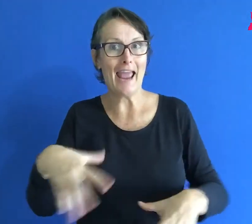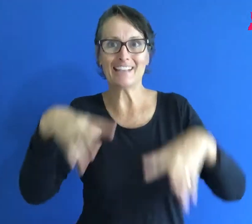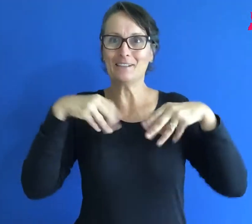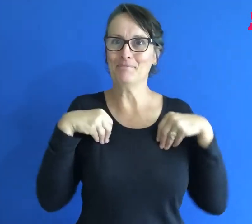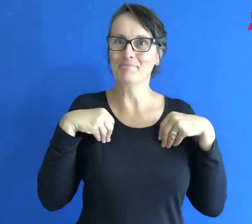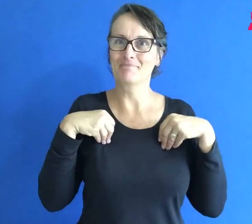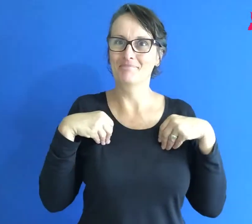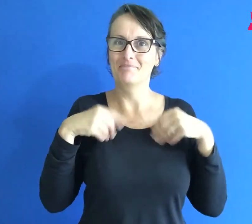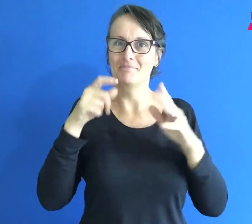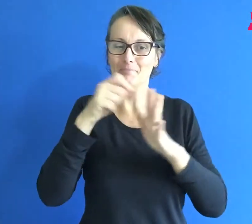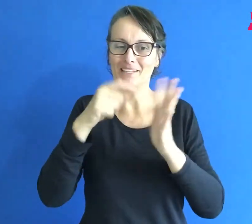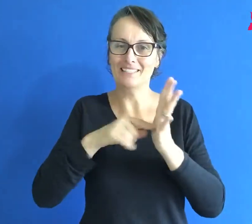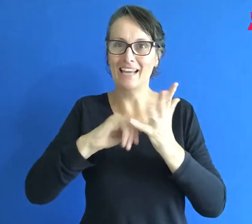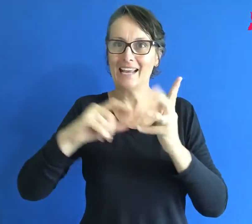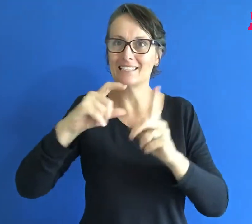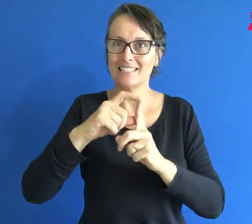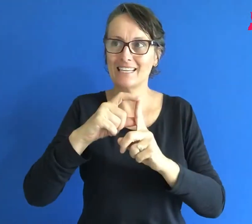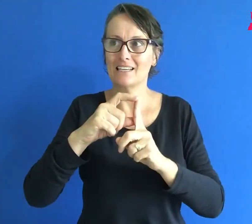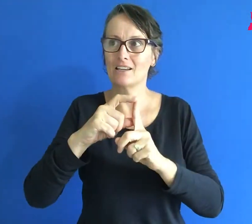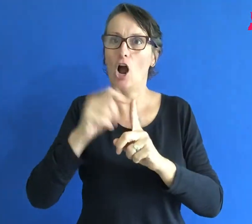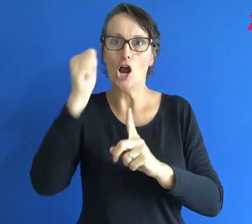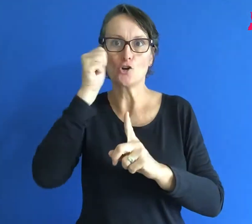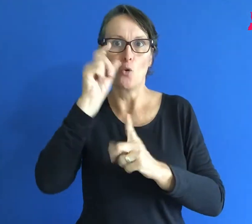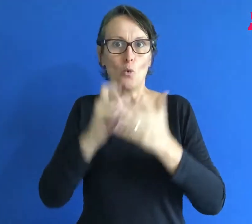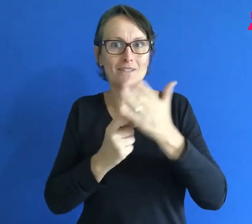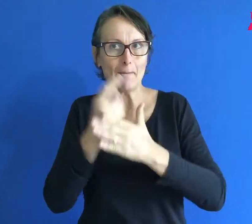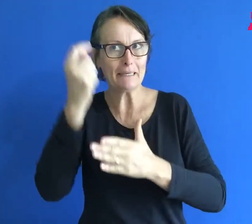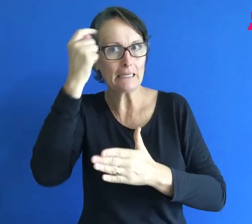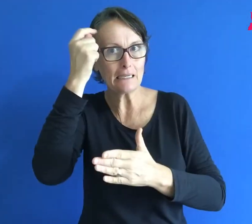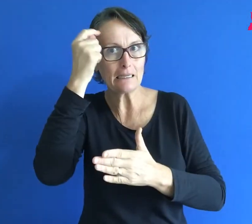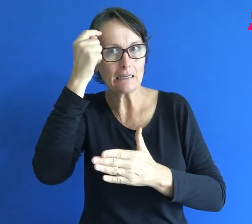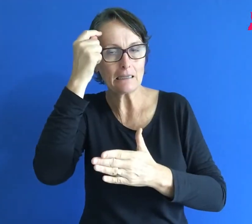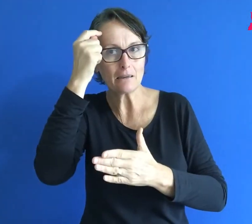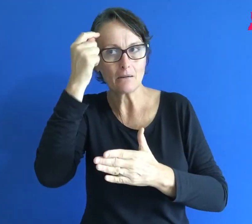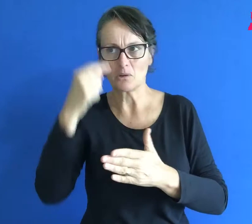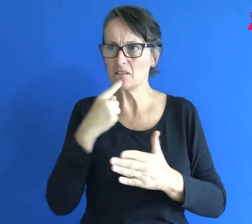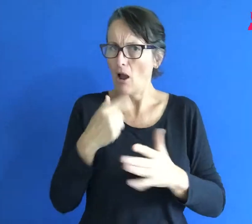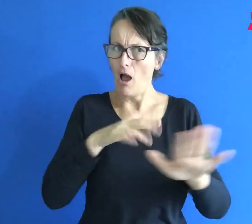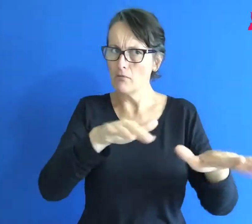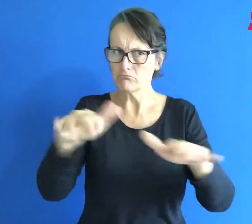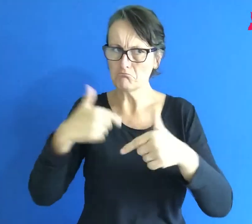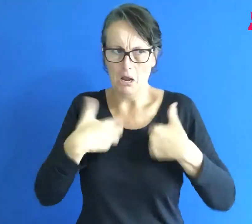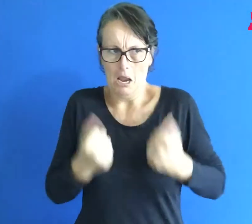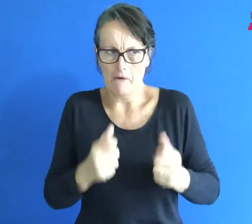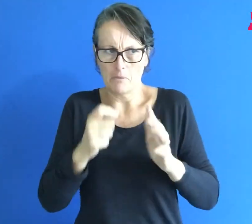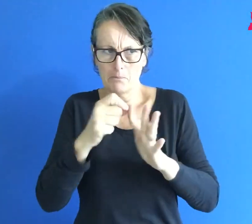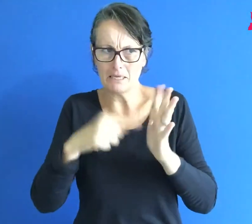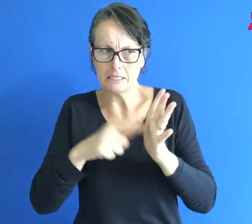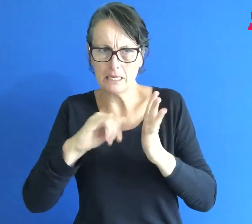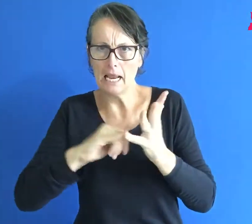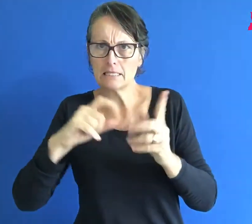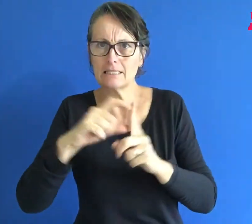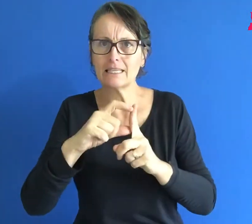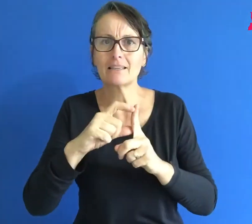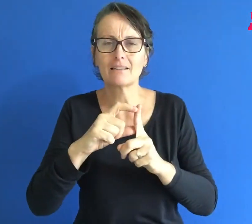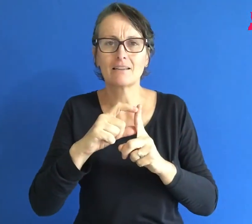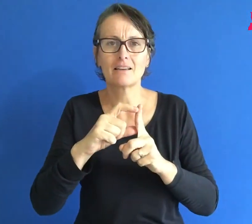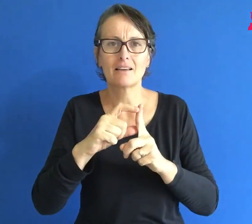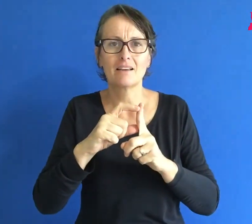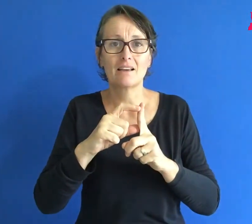now. I don't have to sort of think about what the hell's going on inside my brain. I can just say, I've got PTSD. I could have happily worn the